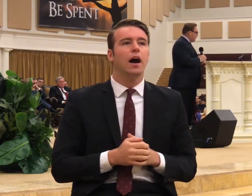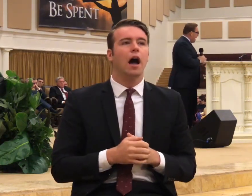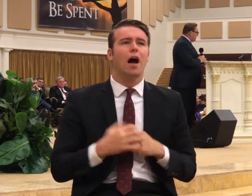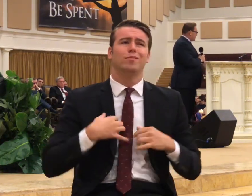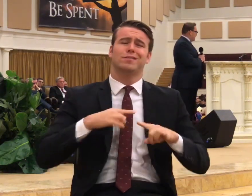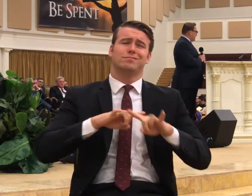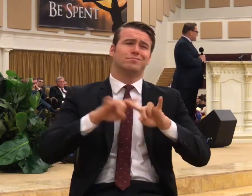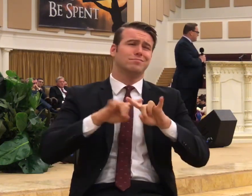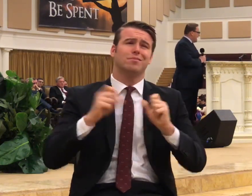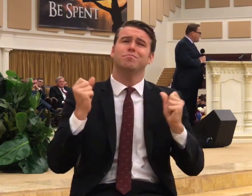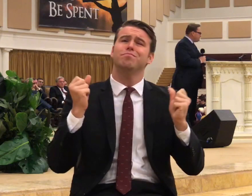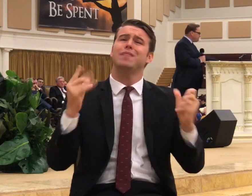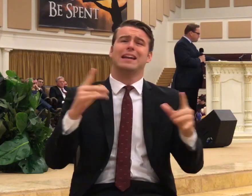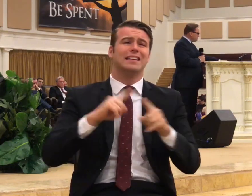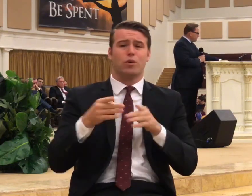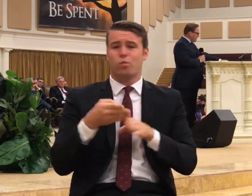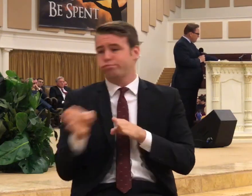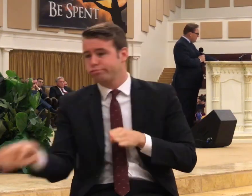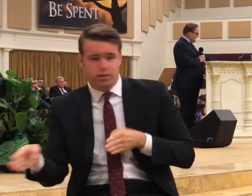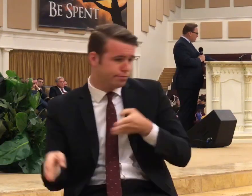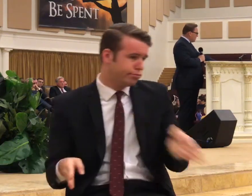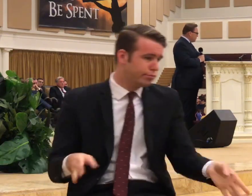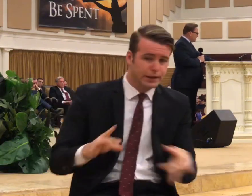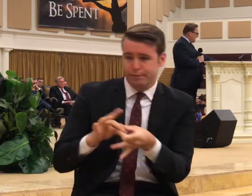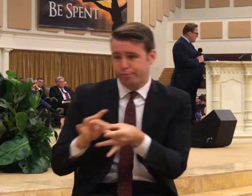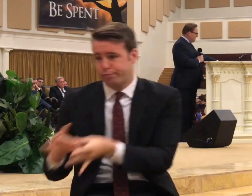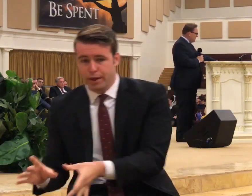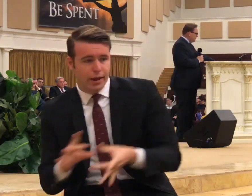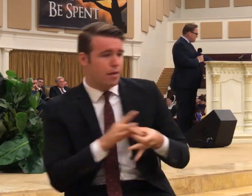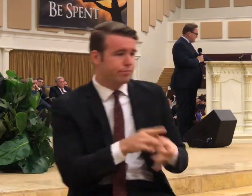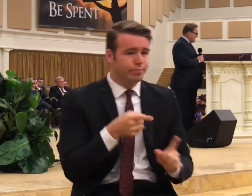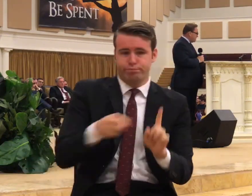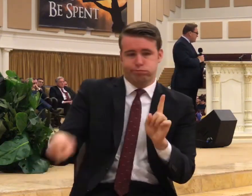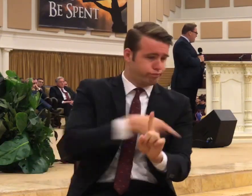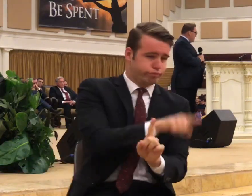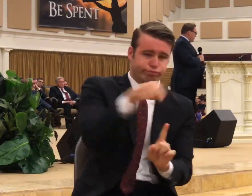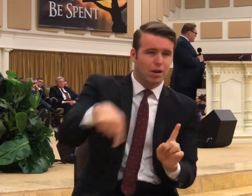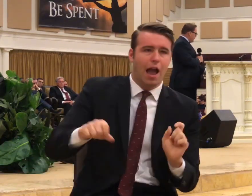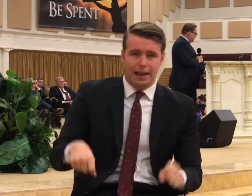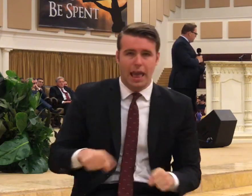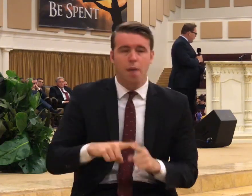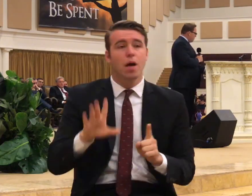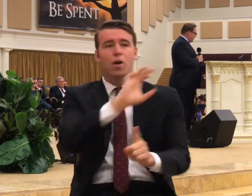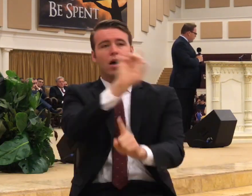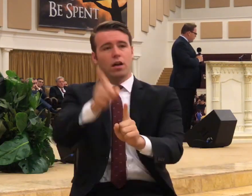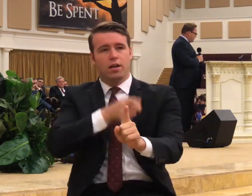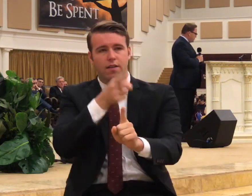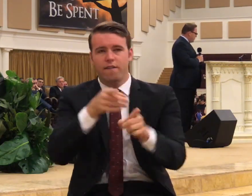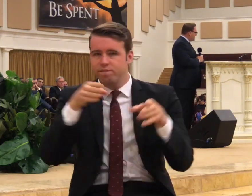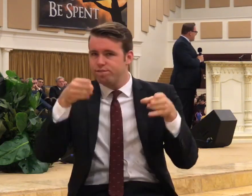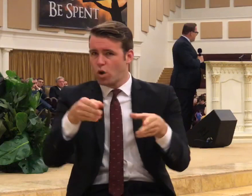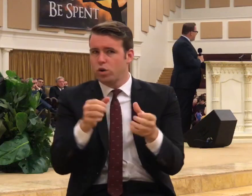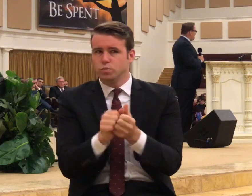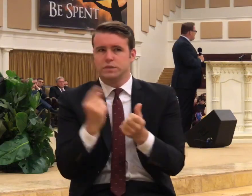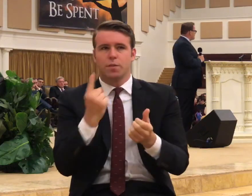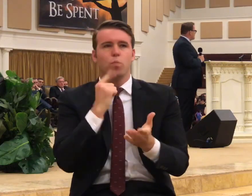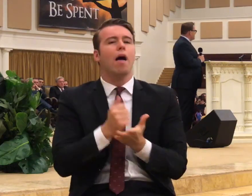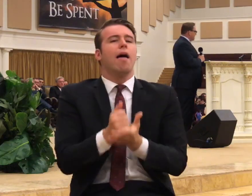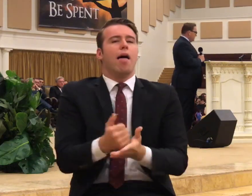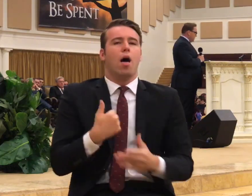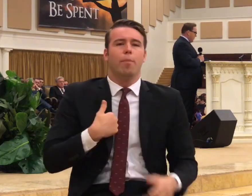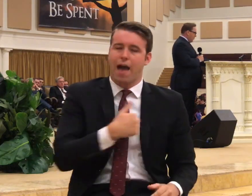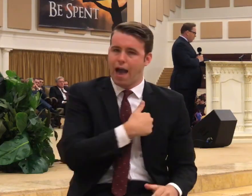100 different rabbit trails tonight, but we're not going to do that. I want to focus in on something that I think is going to help